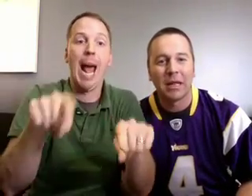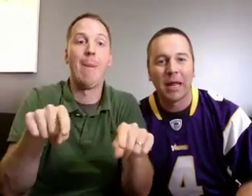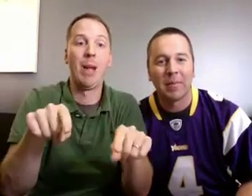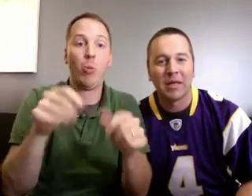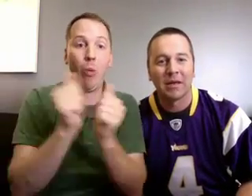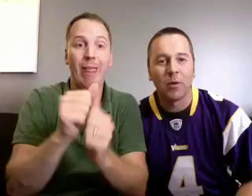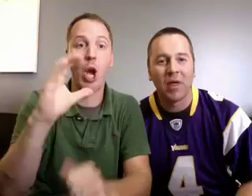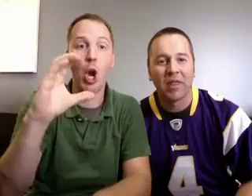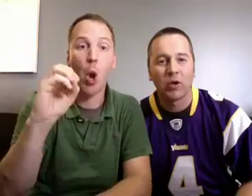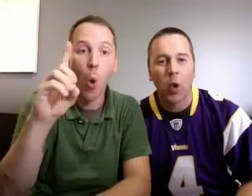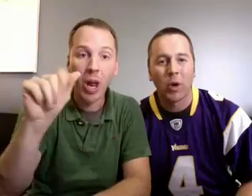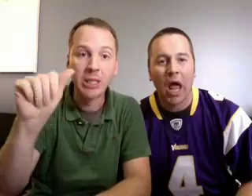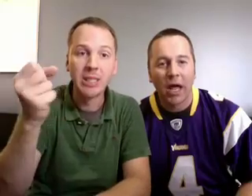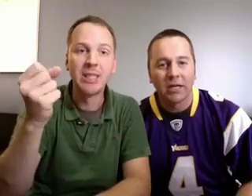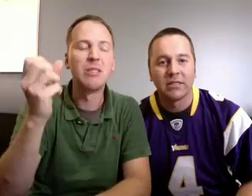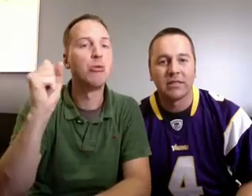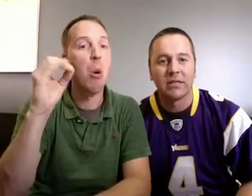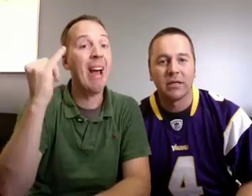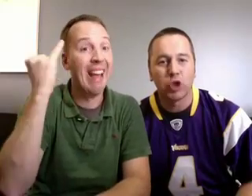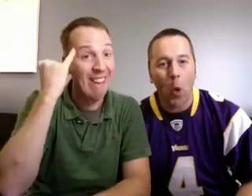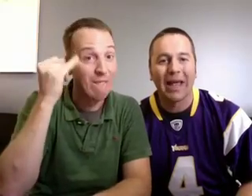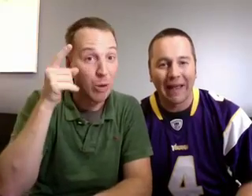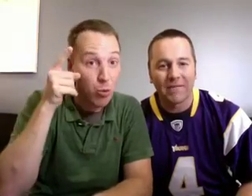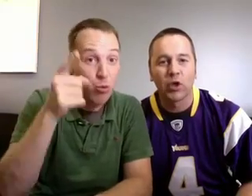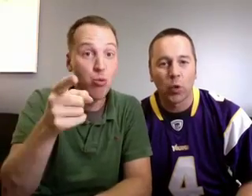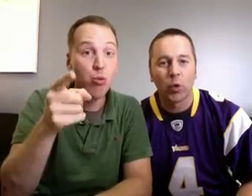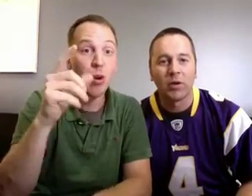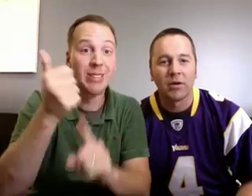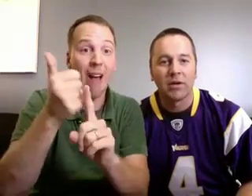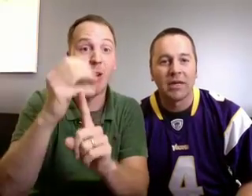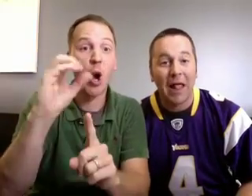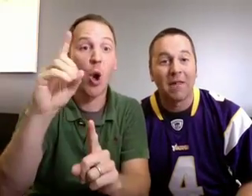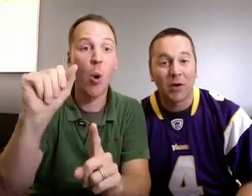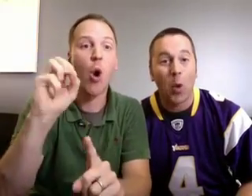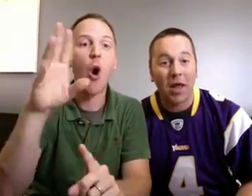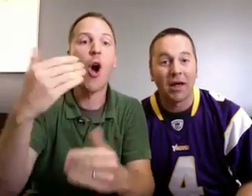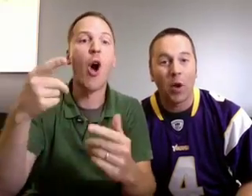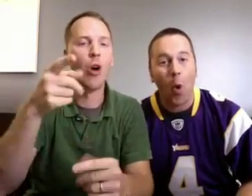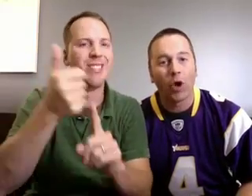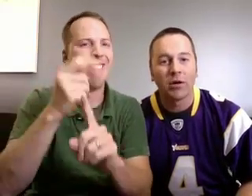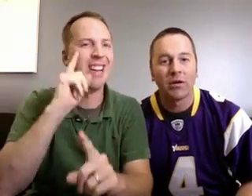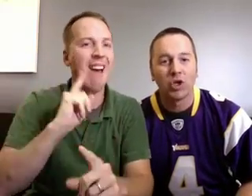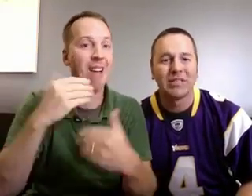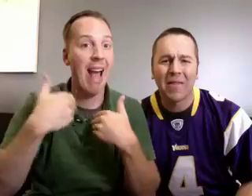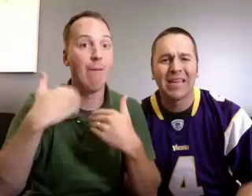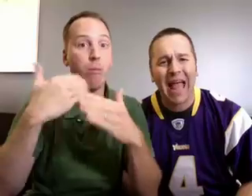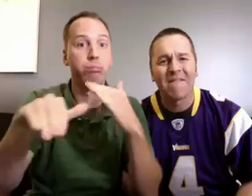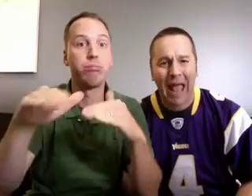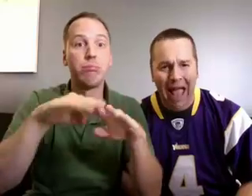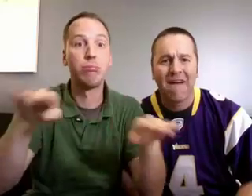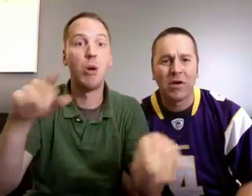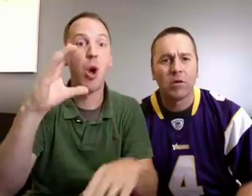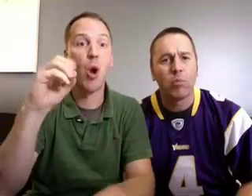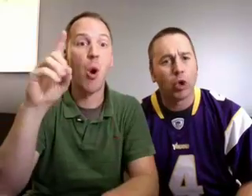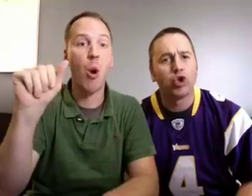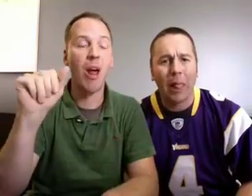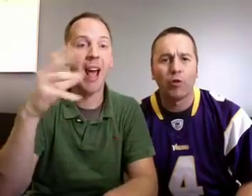can apply to CODAs. So if you are watching and you are a CODA, or you're deaf and you've given birth to